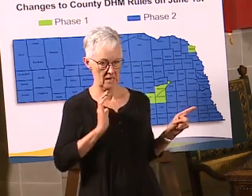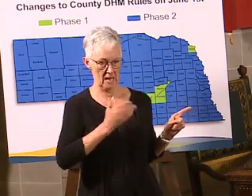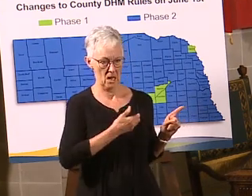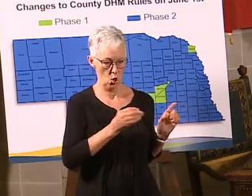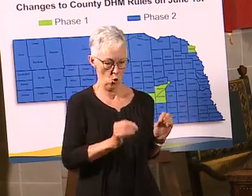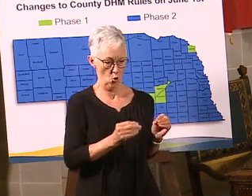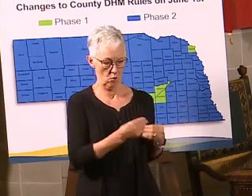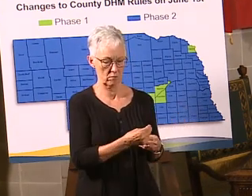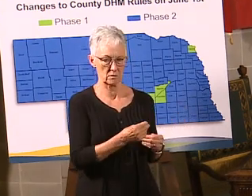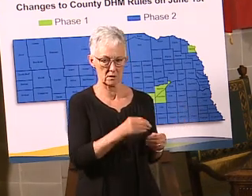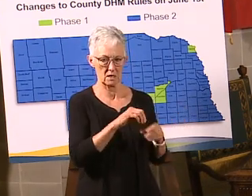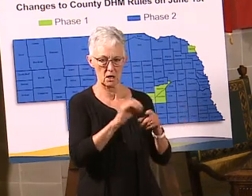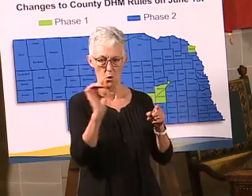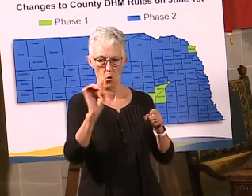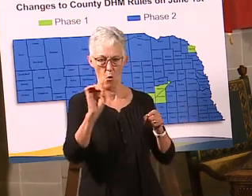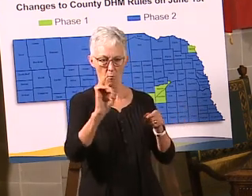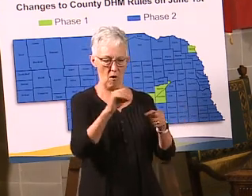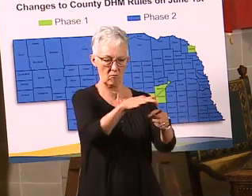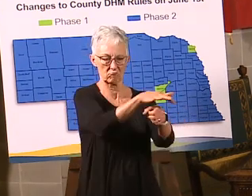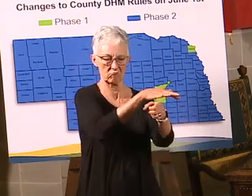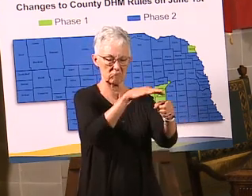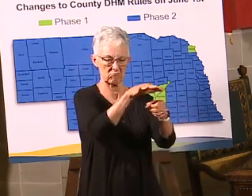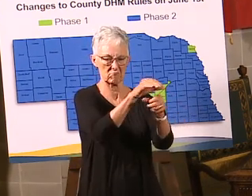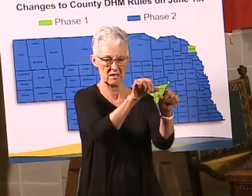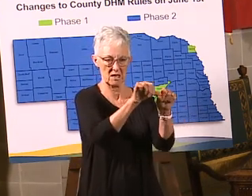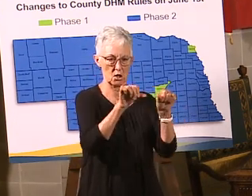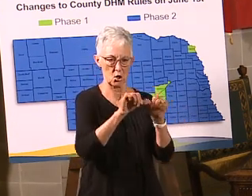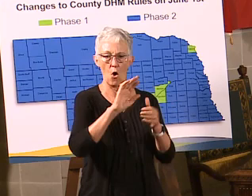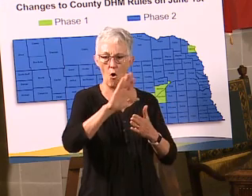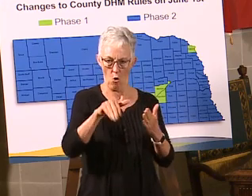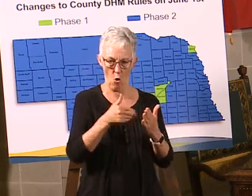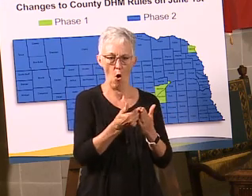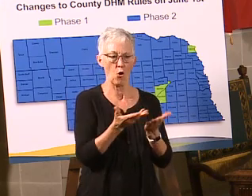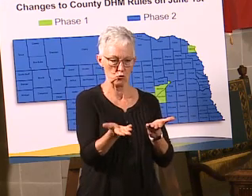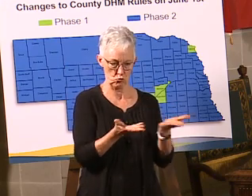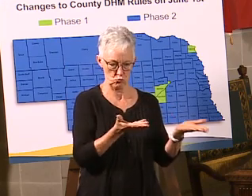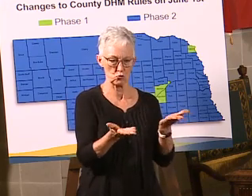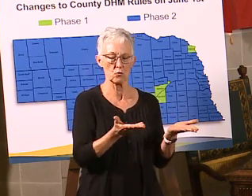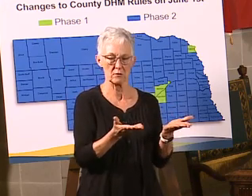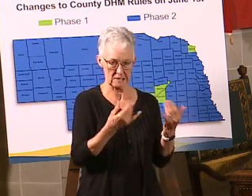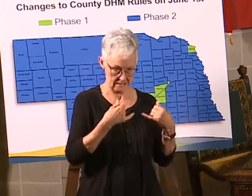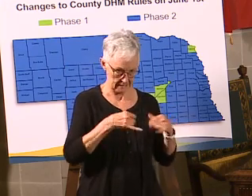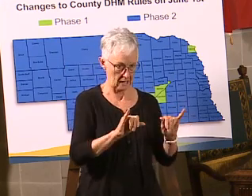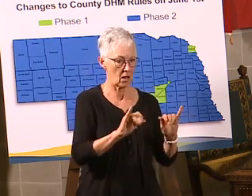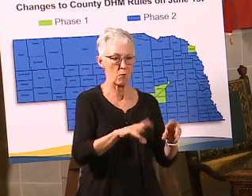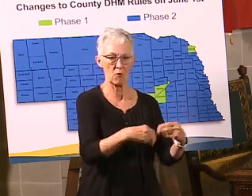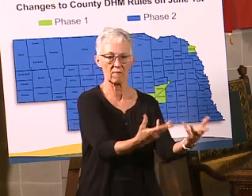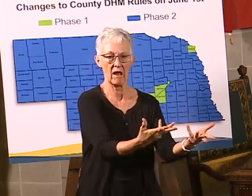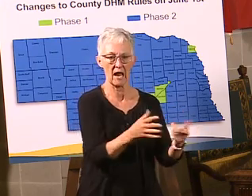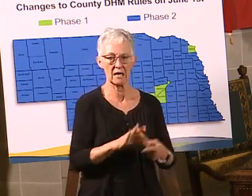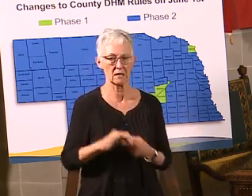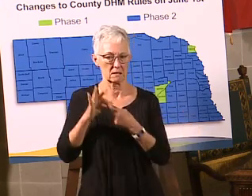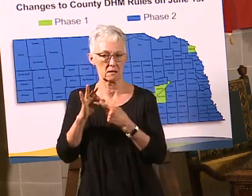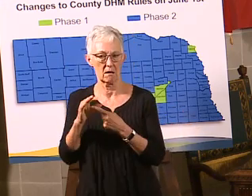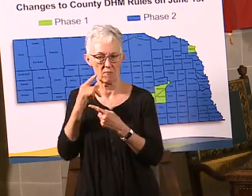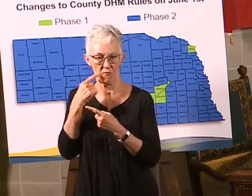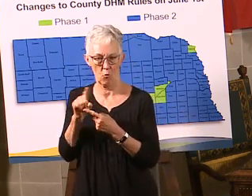have control over in the Omaha metro area, all services were provided with the exception of skills testing, the drive test